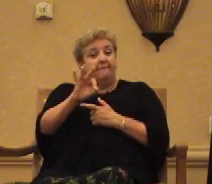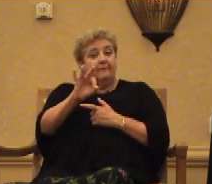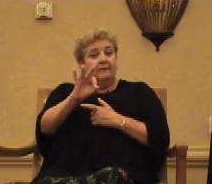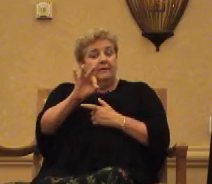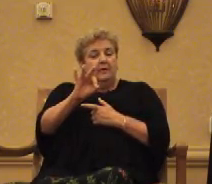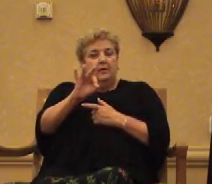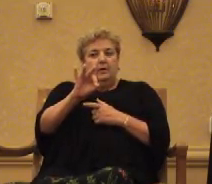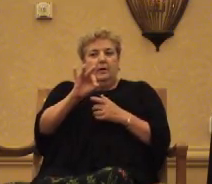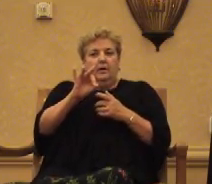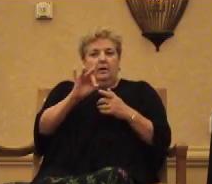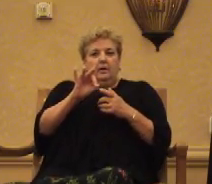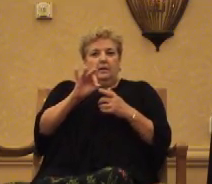for selfless.